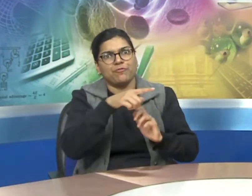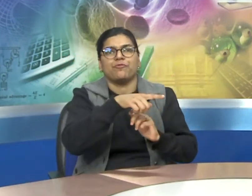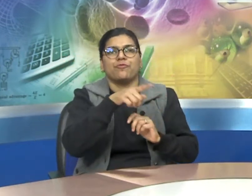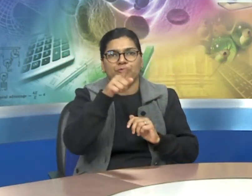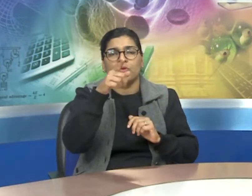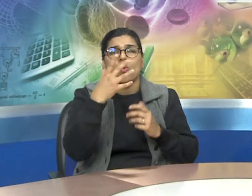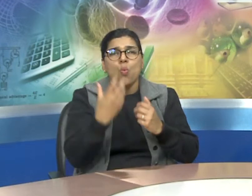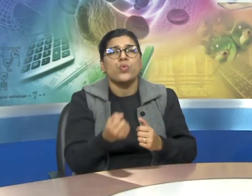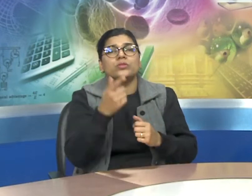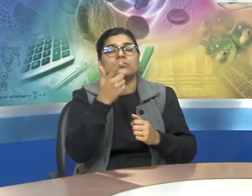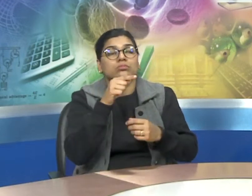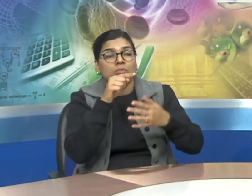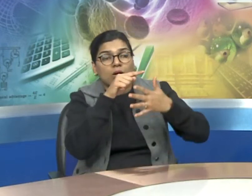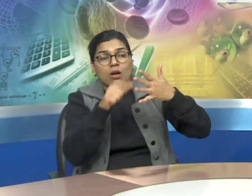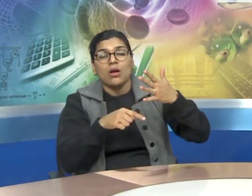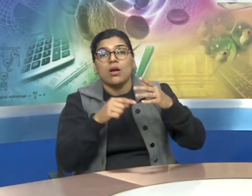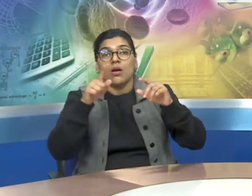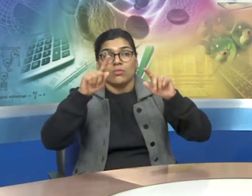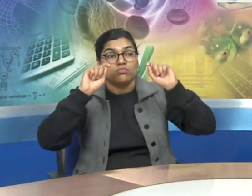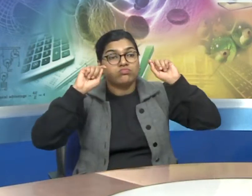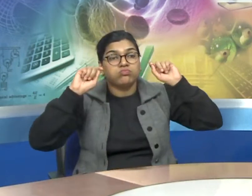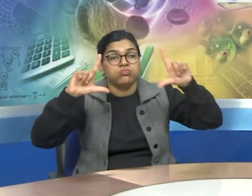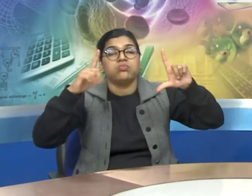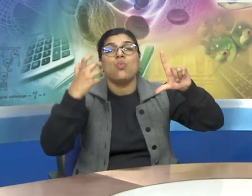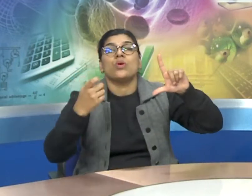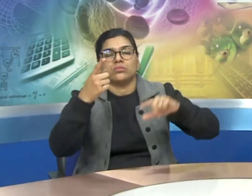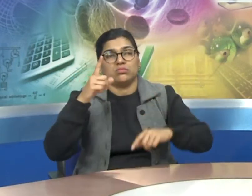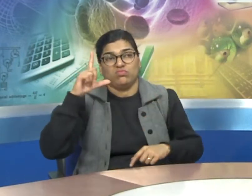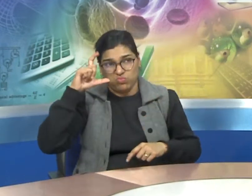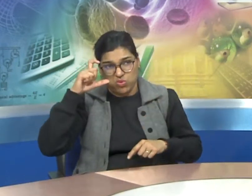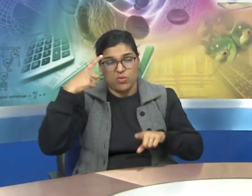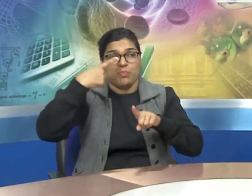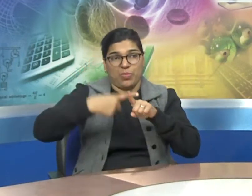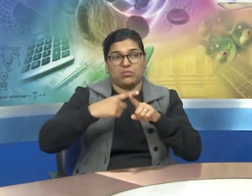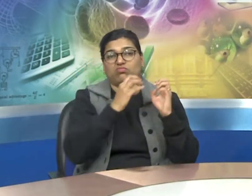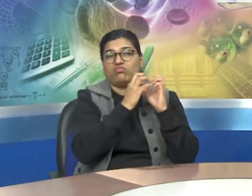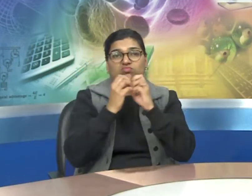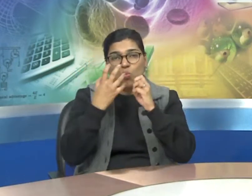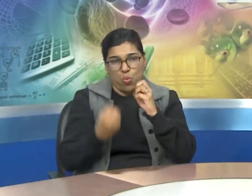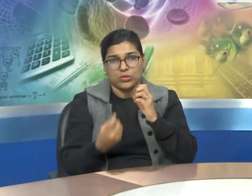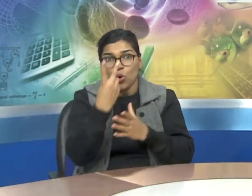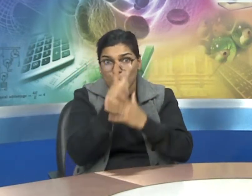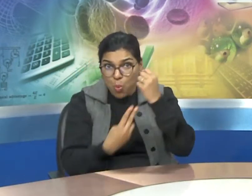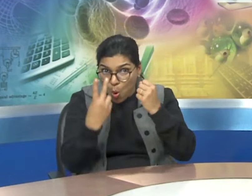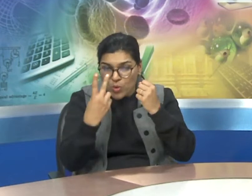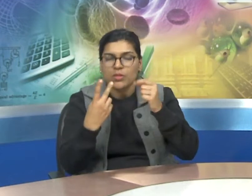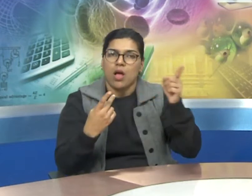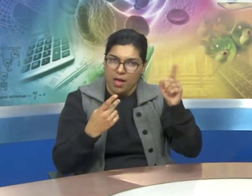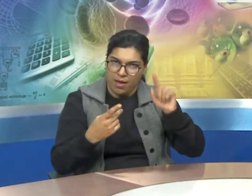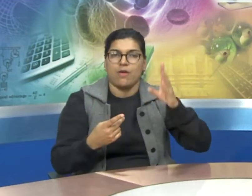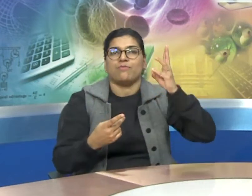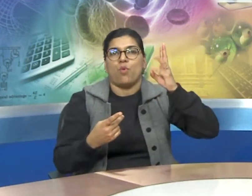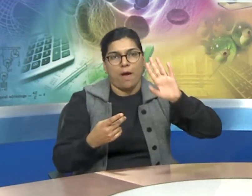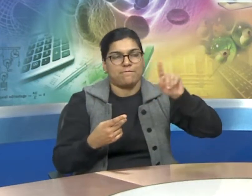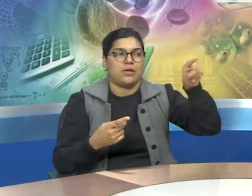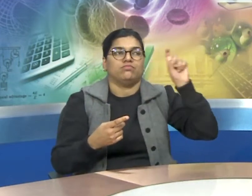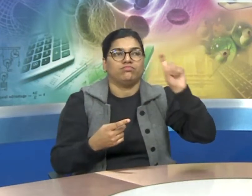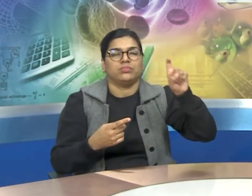So you just need to click on that option and automatically that will come on your PowerPoint presentation. So